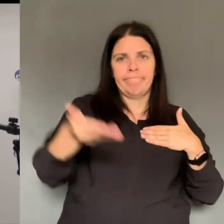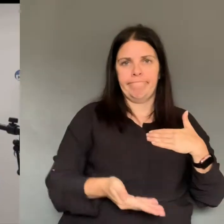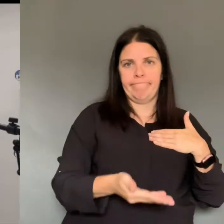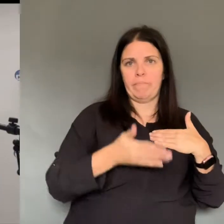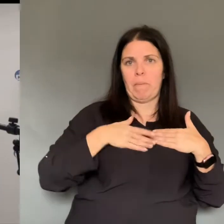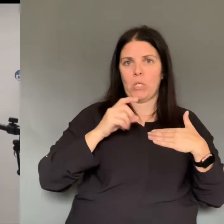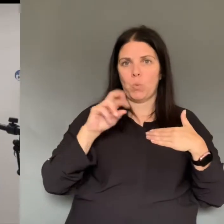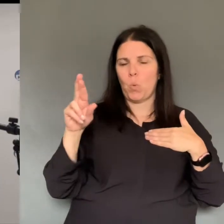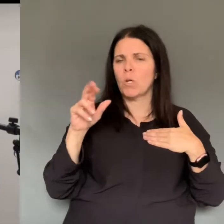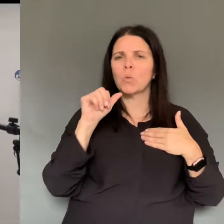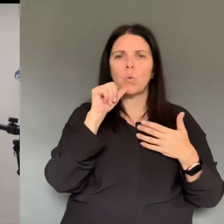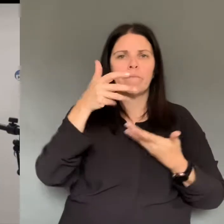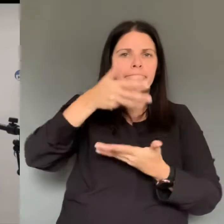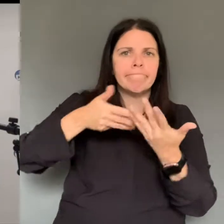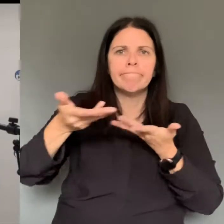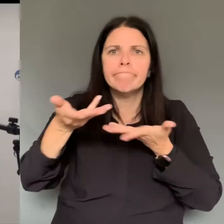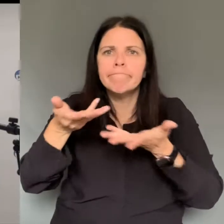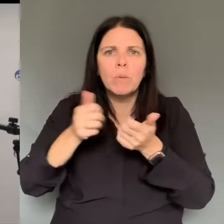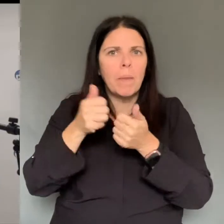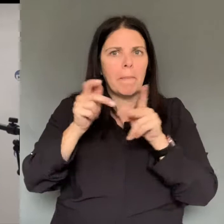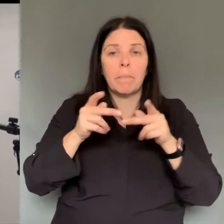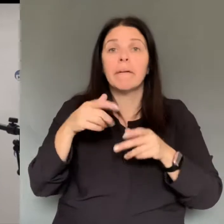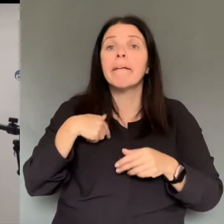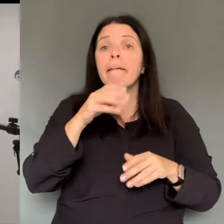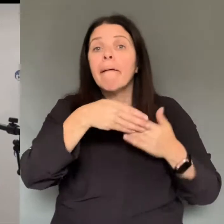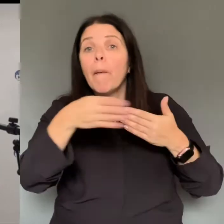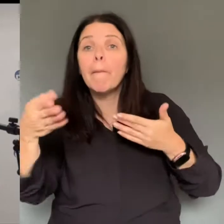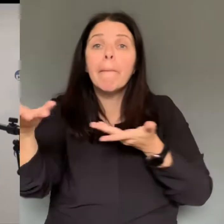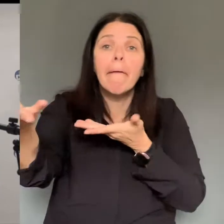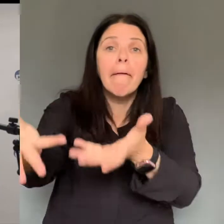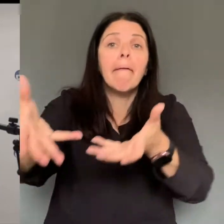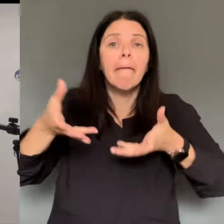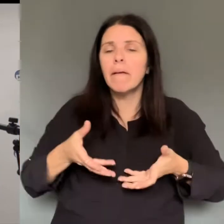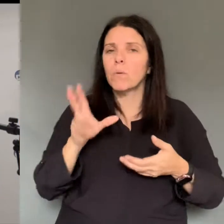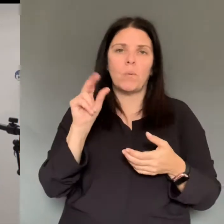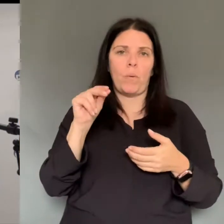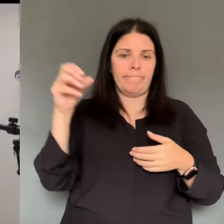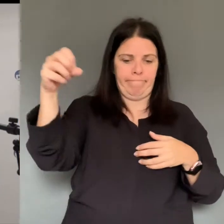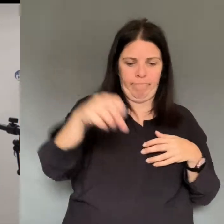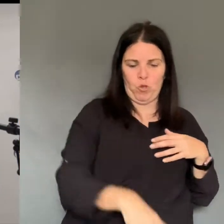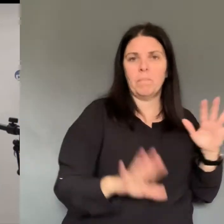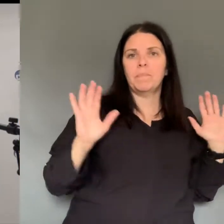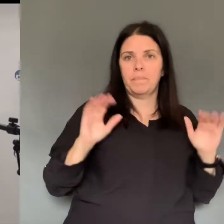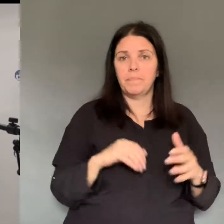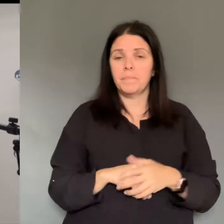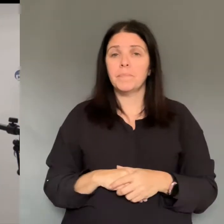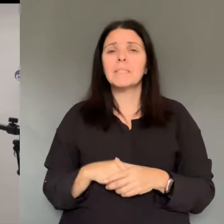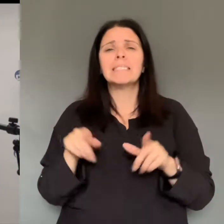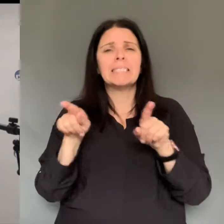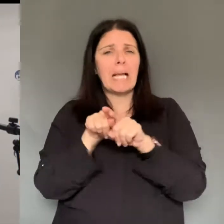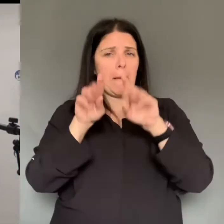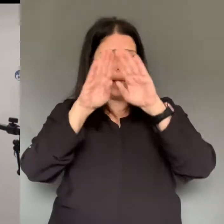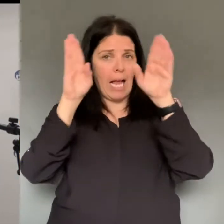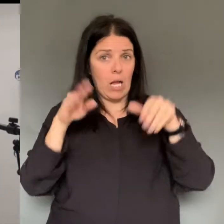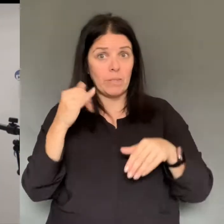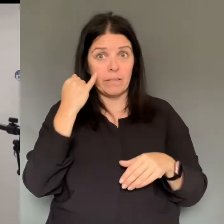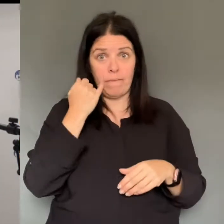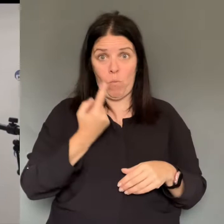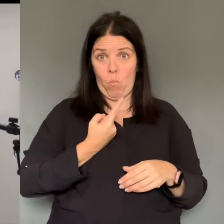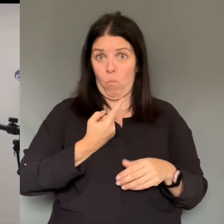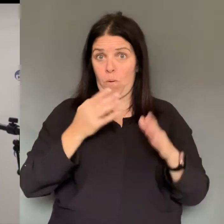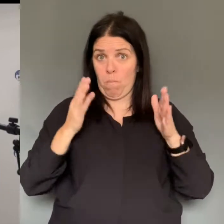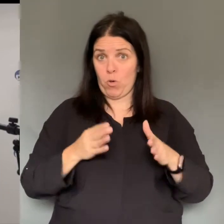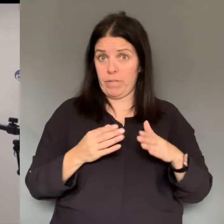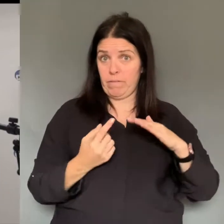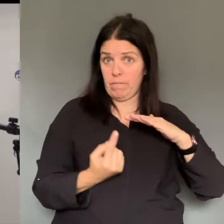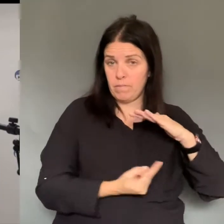essential items to be delivered to your doorstep and avoid interaction with others. The same can be said for people living in the same house. If one person in the house